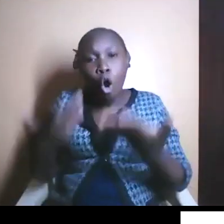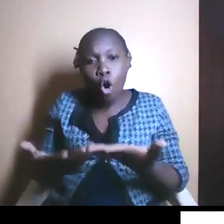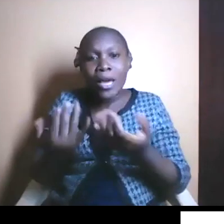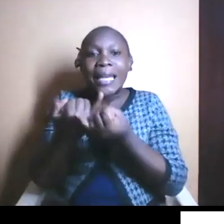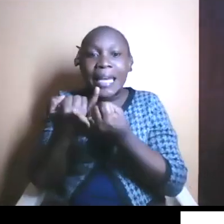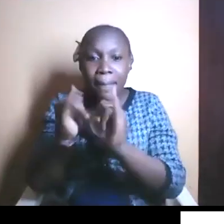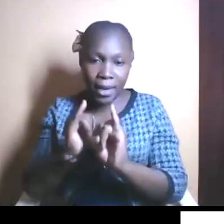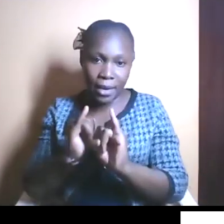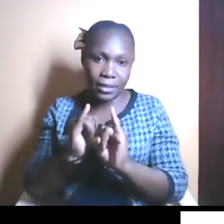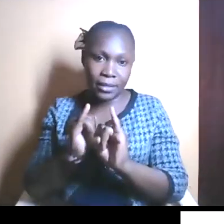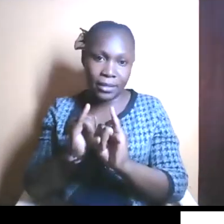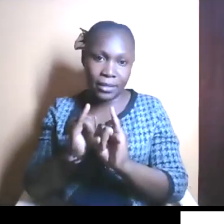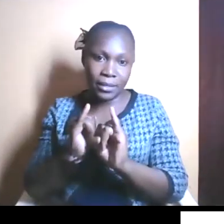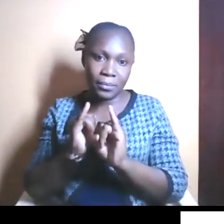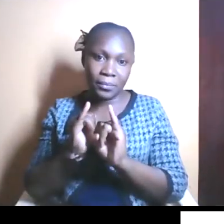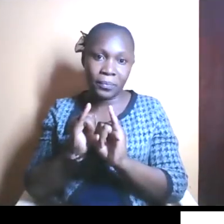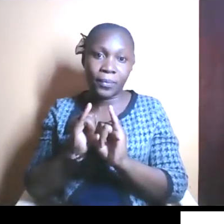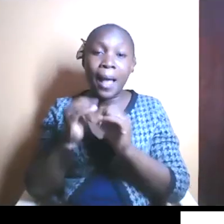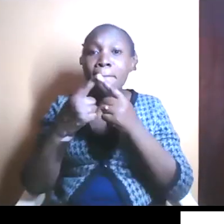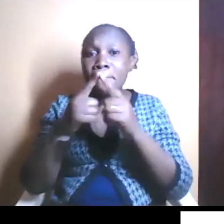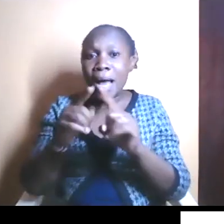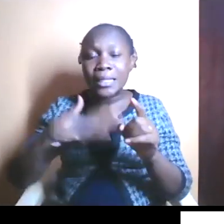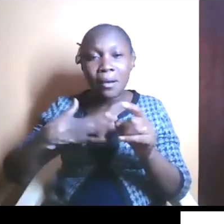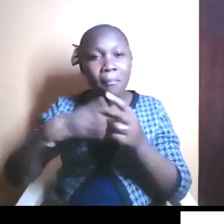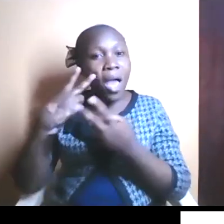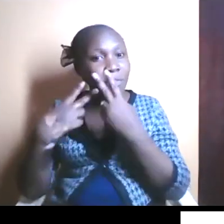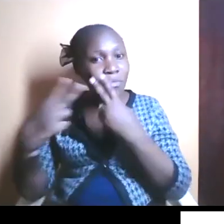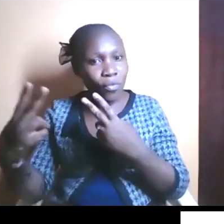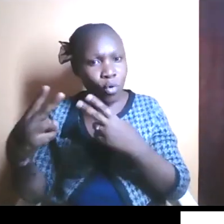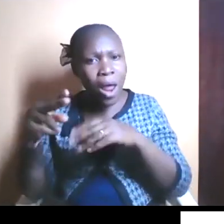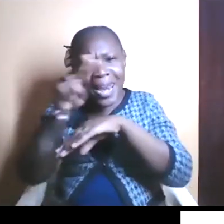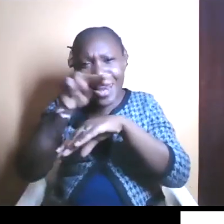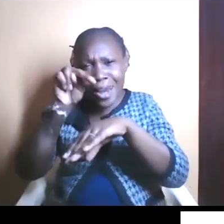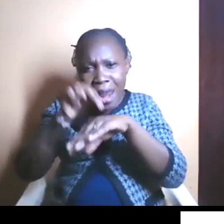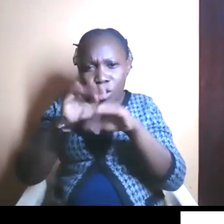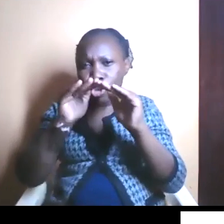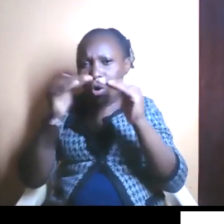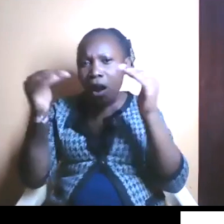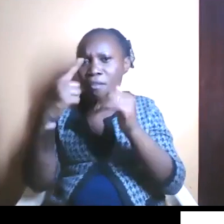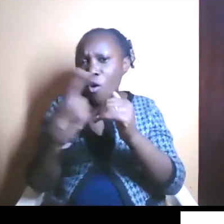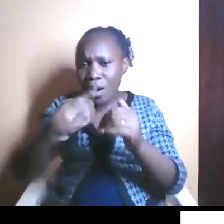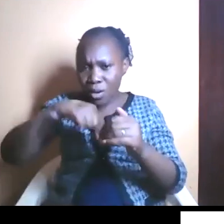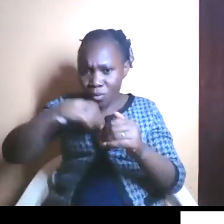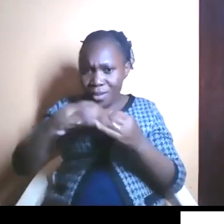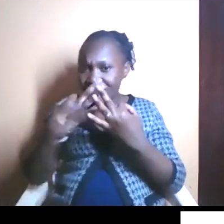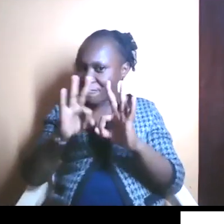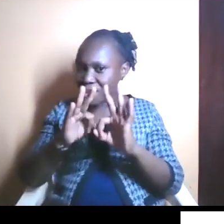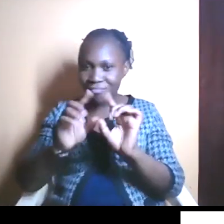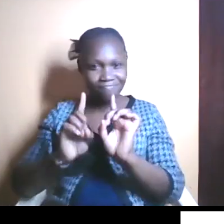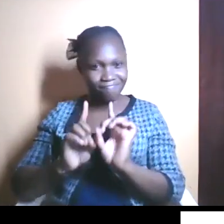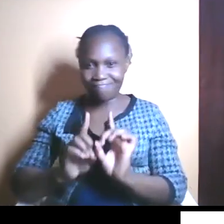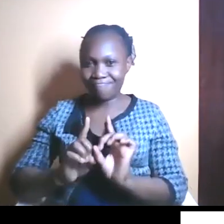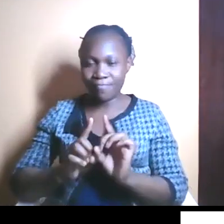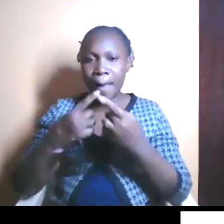or autonomy. However, in my view, it is not only at the national level that we are free, but also